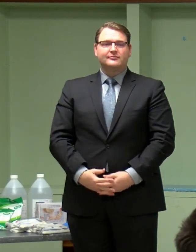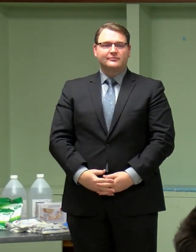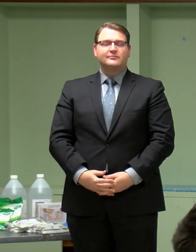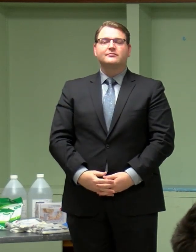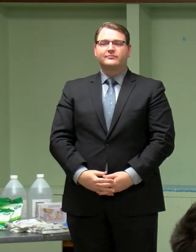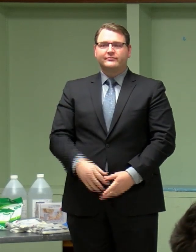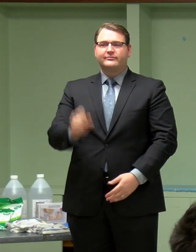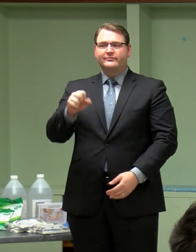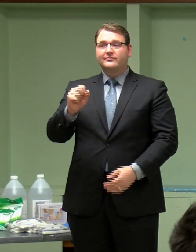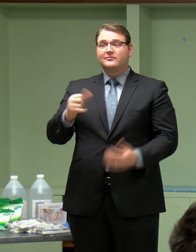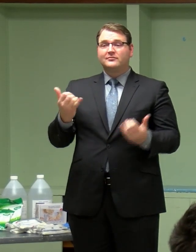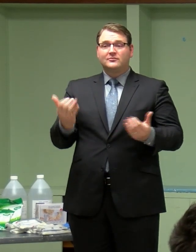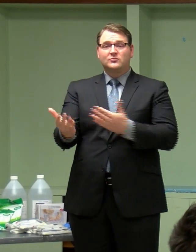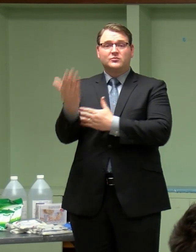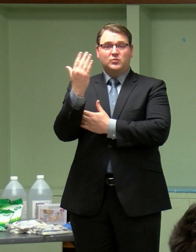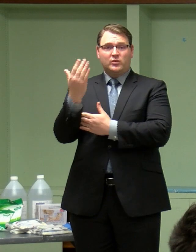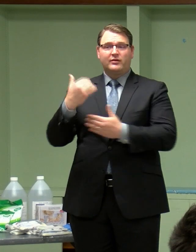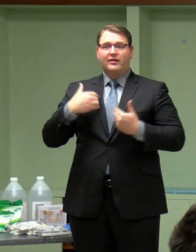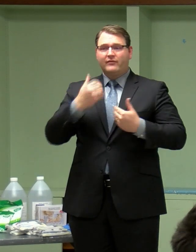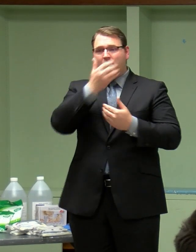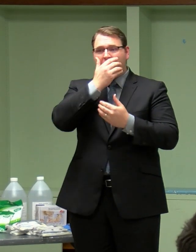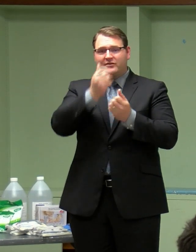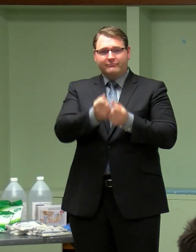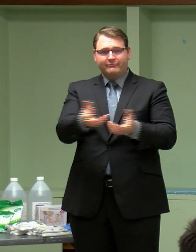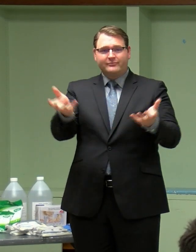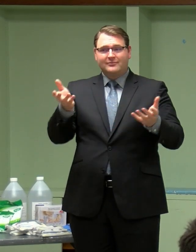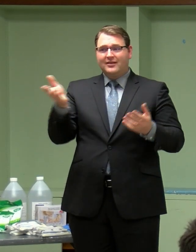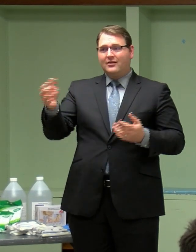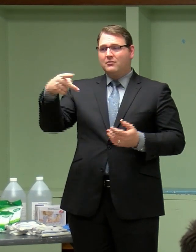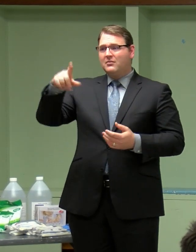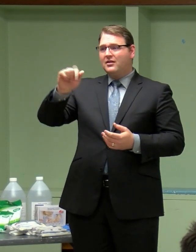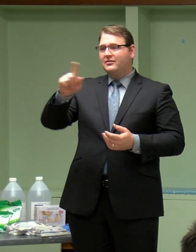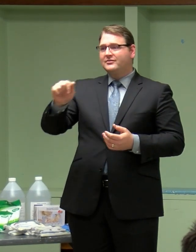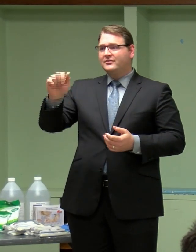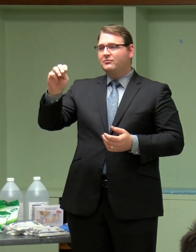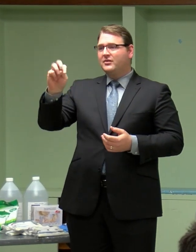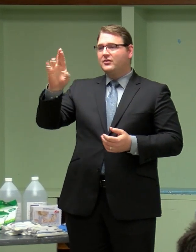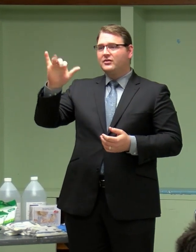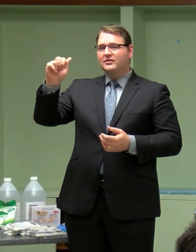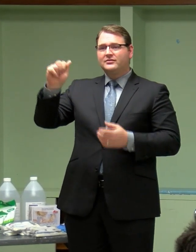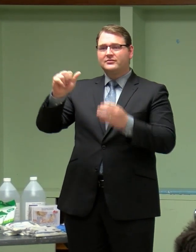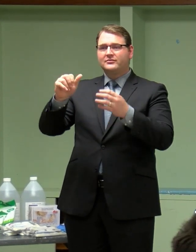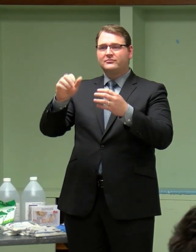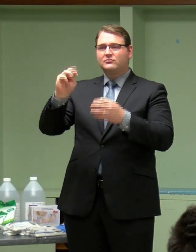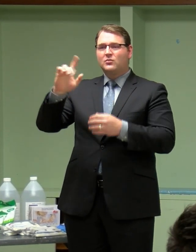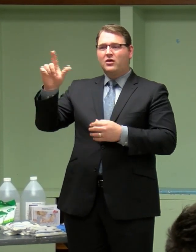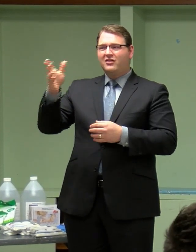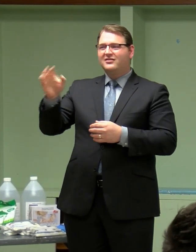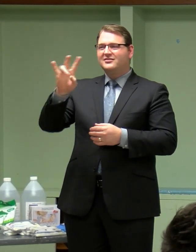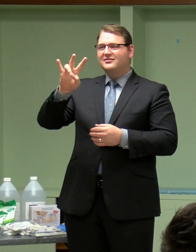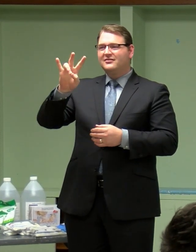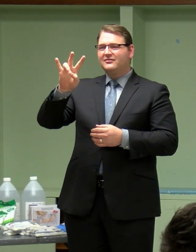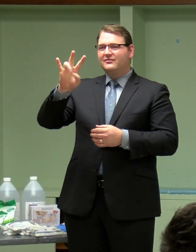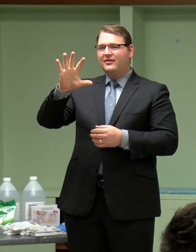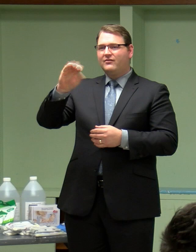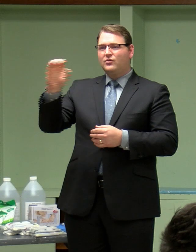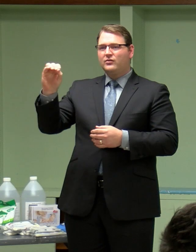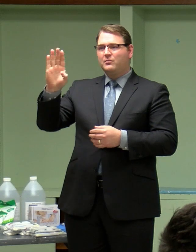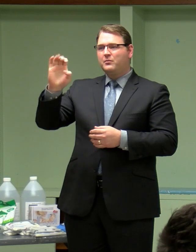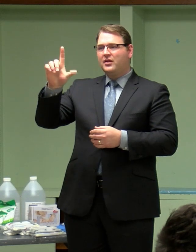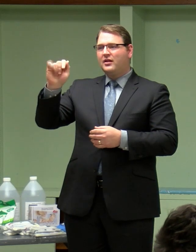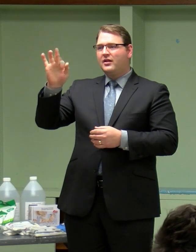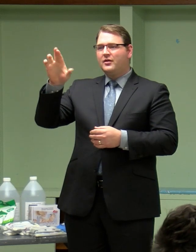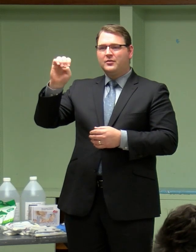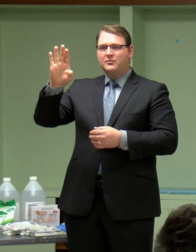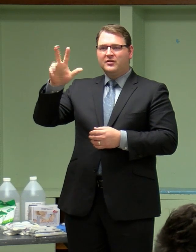Sure. So this morning we had a mass distribution at the Plaza Americas Mall, which is located at 7500 Bel Air Boulevard. We